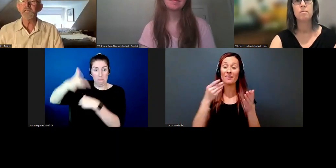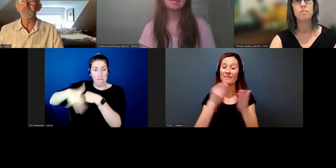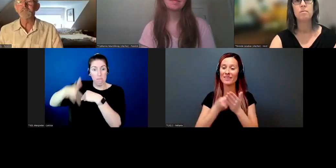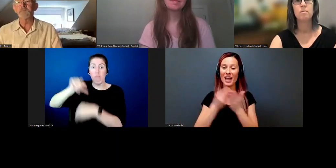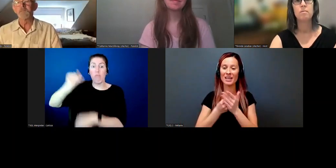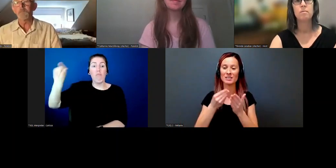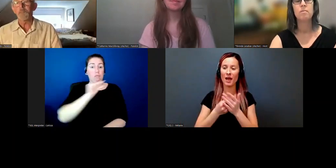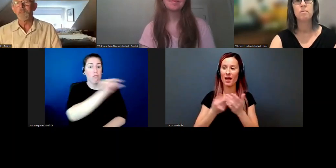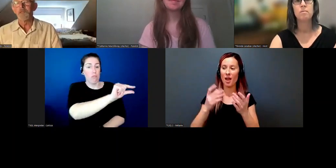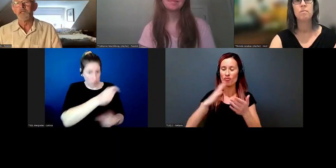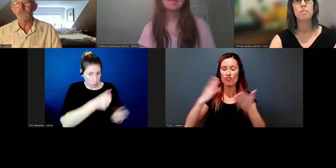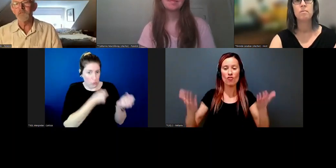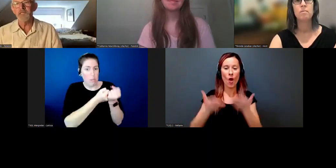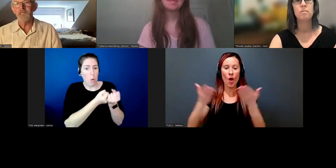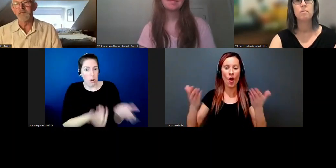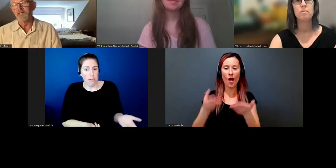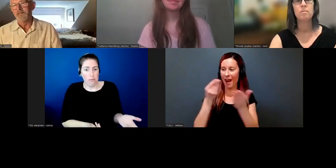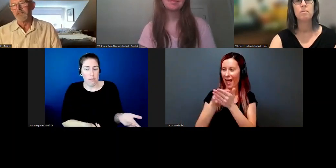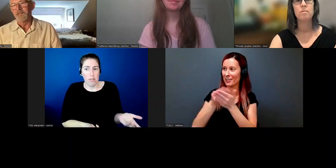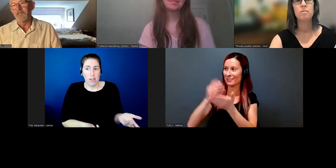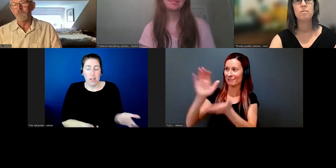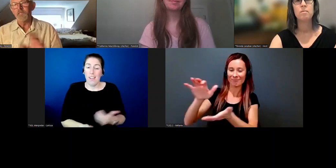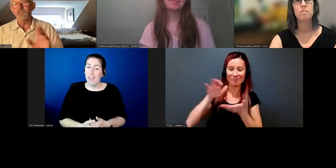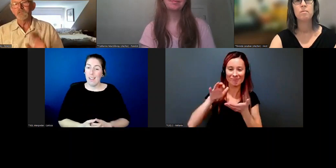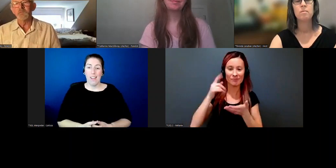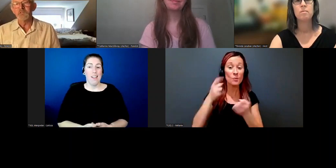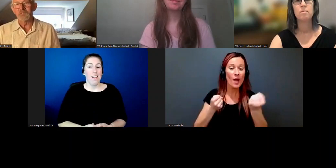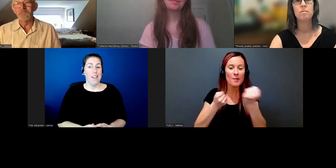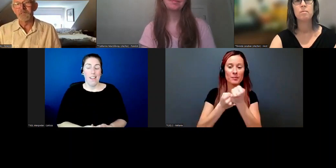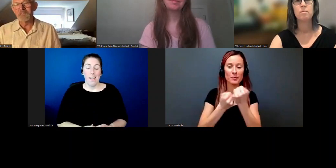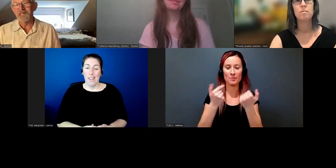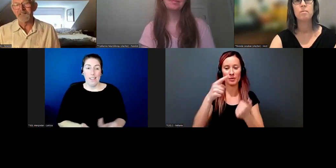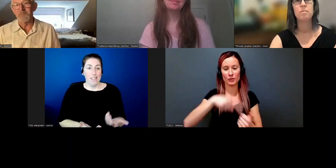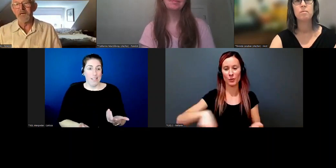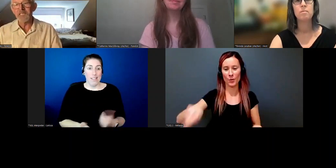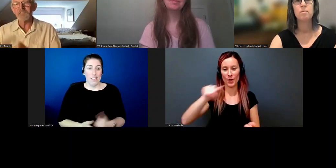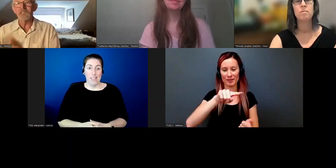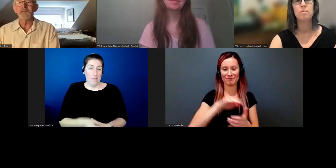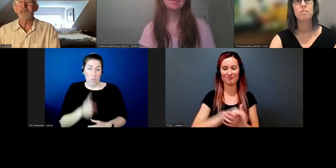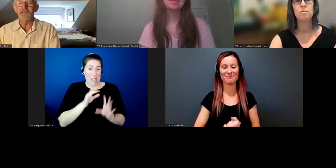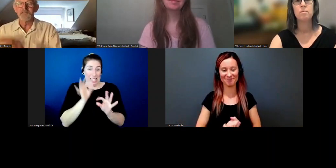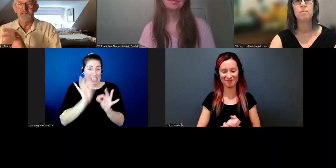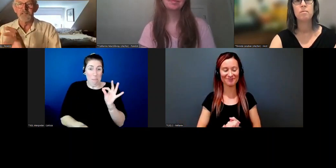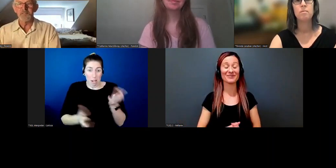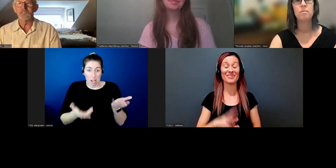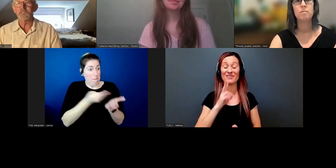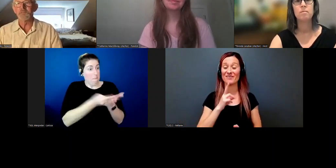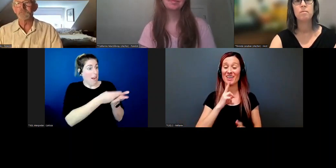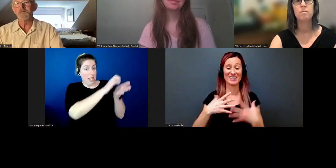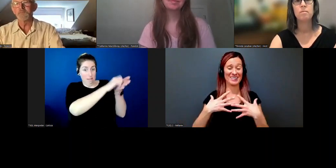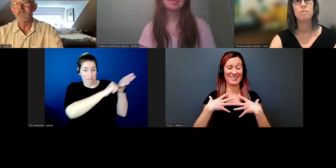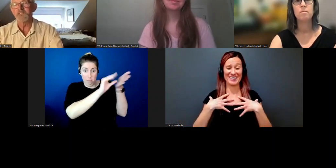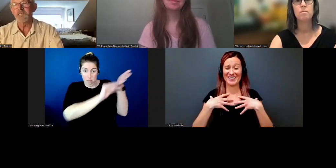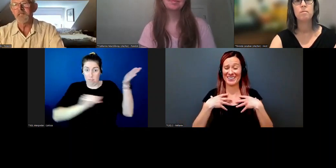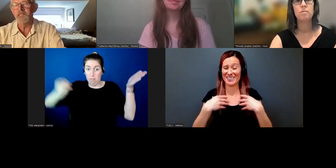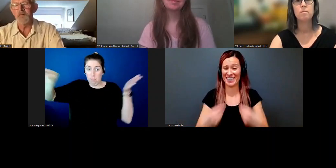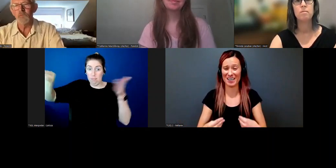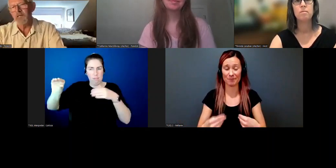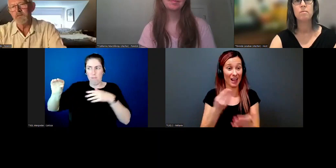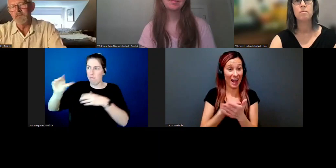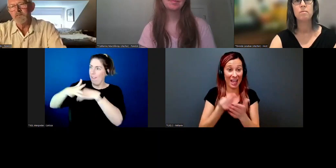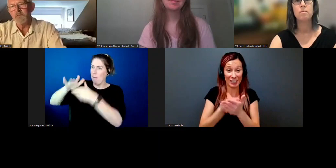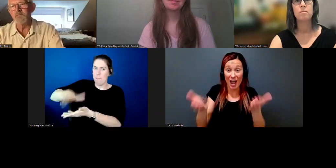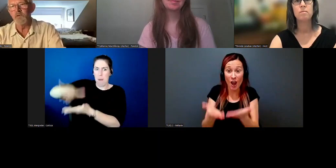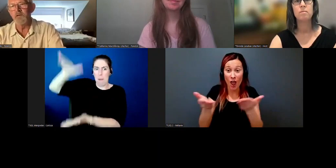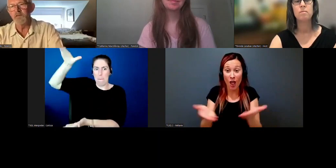your needs. And it really is almost as simple as that. The money is there because it comes off your paycheck, and that worked